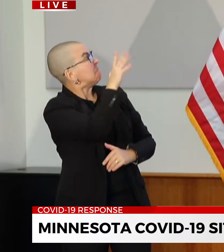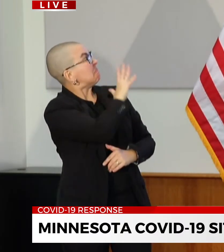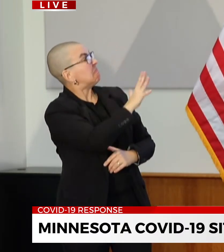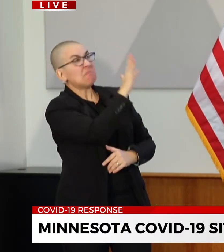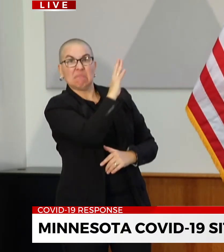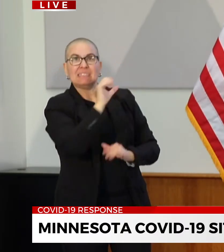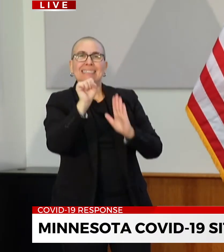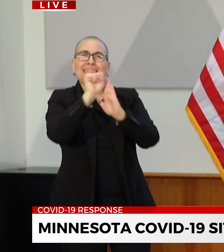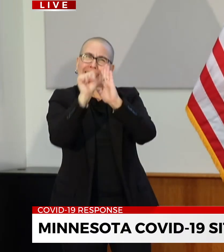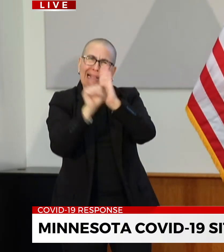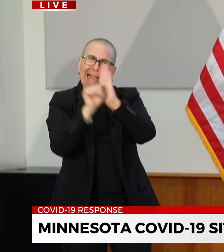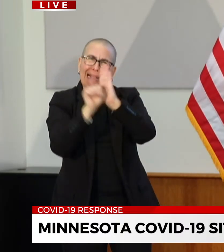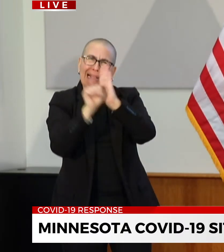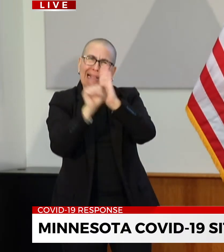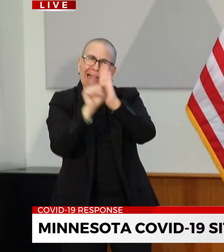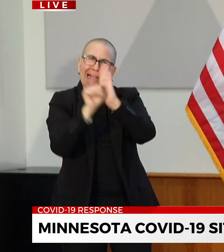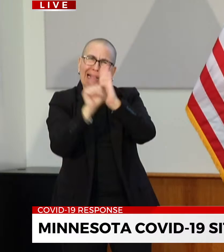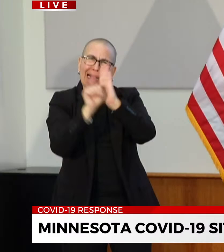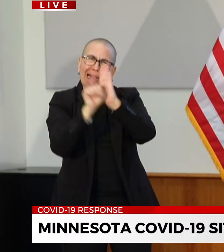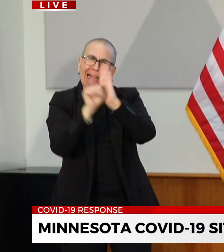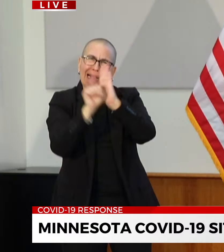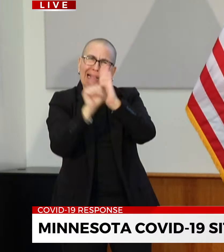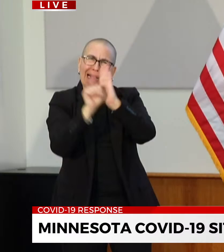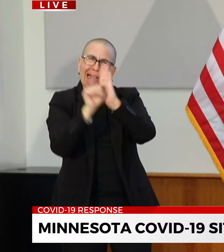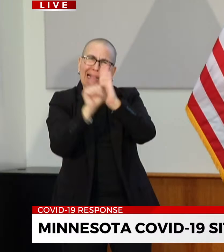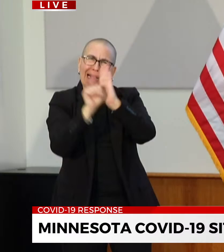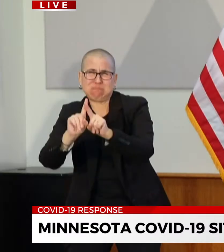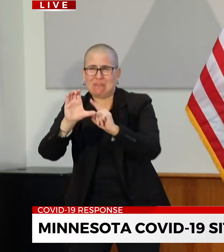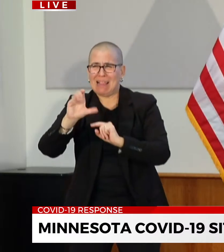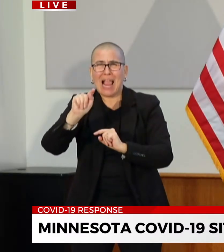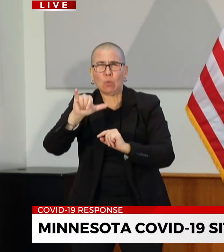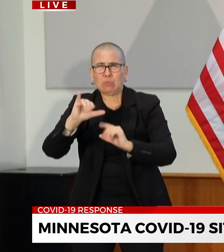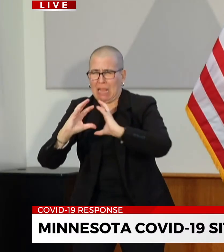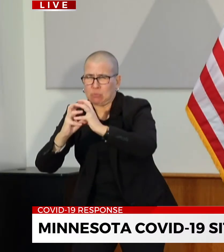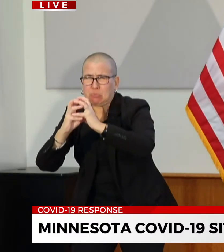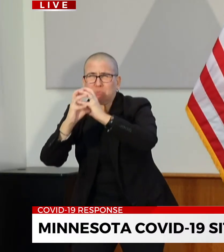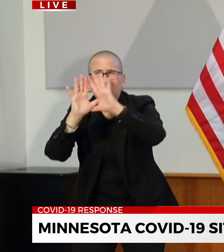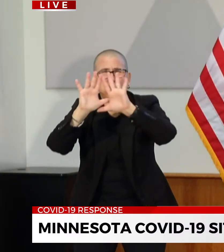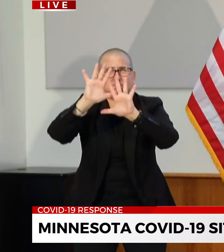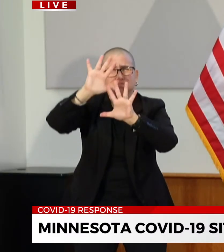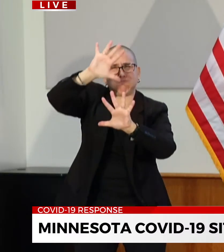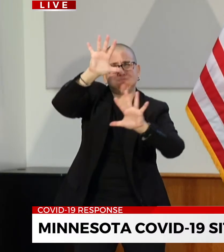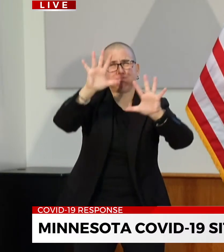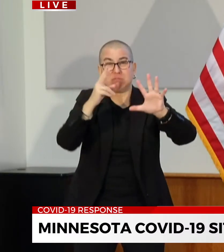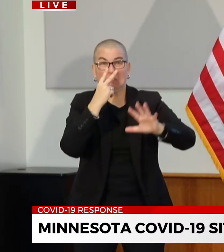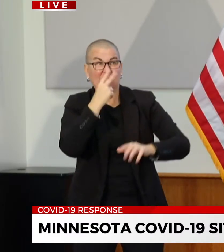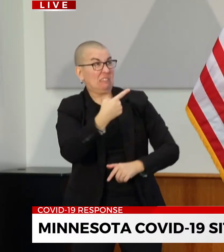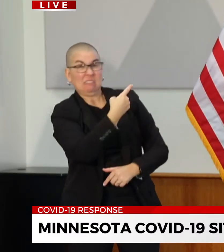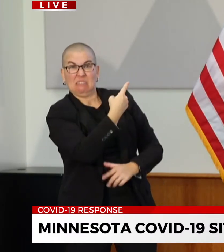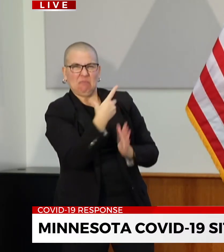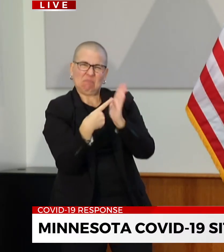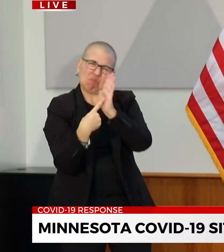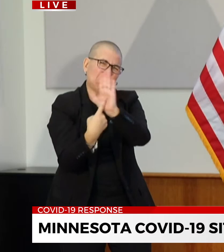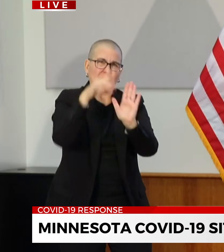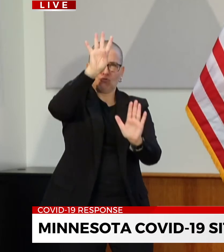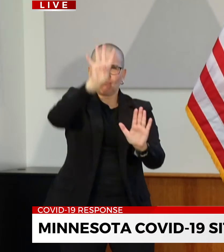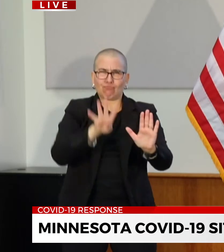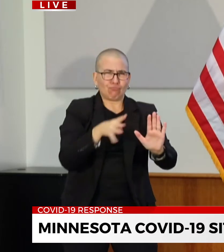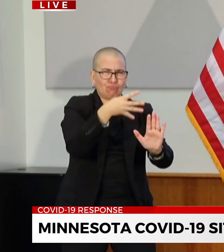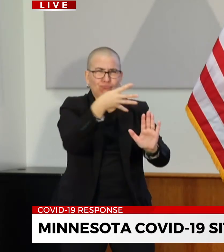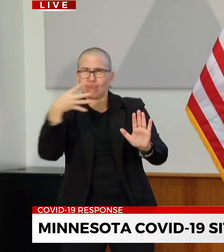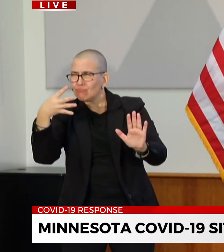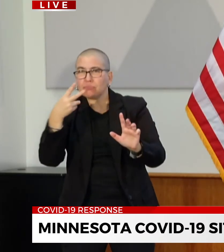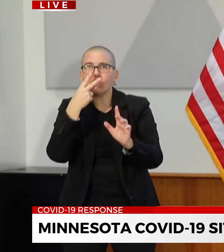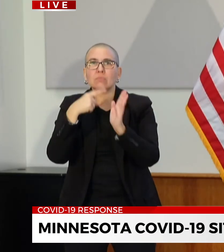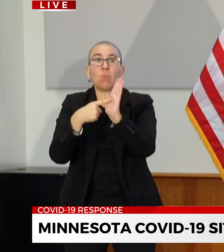single county, every corner of our state. And this clearly shows that the virus is no longer just affecting areas